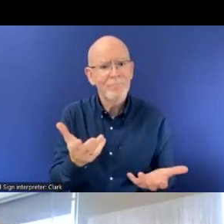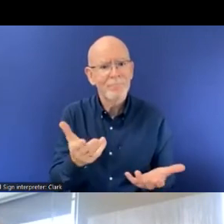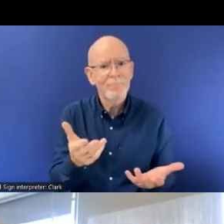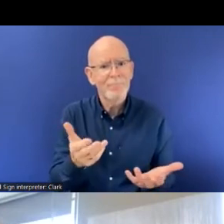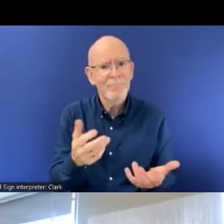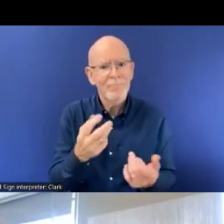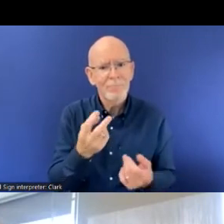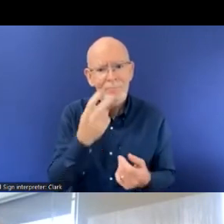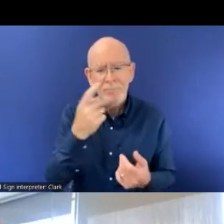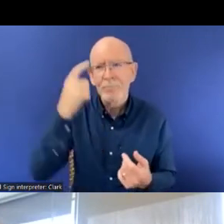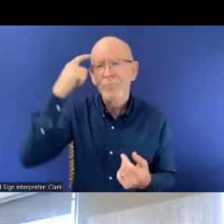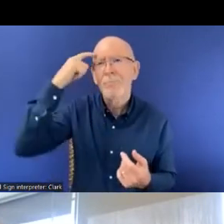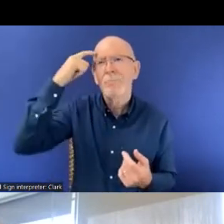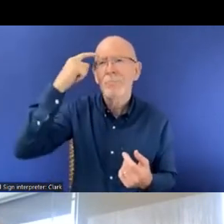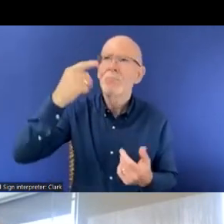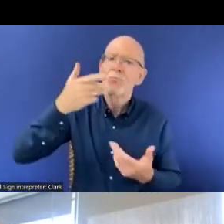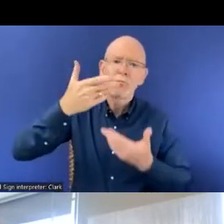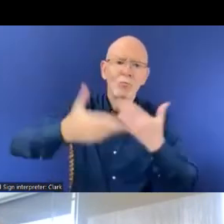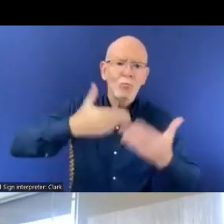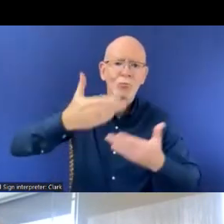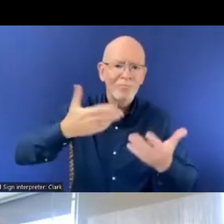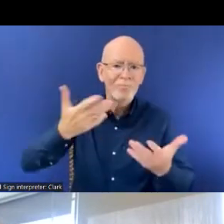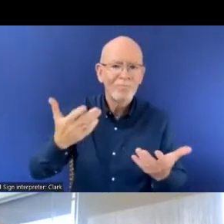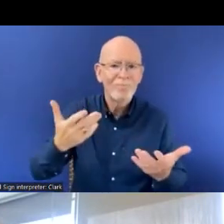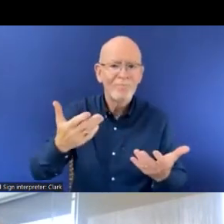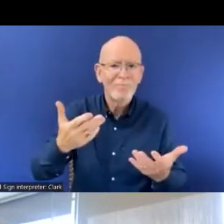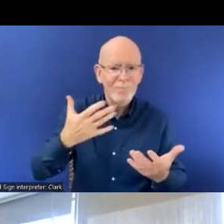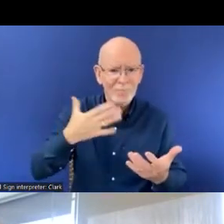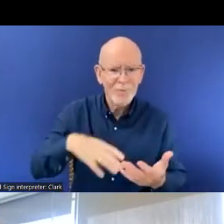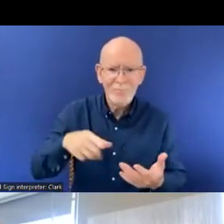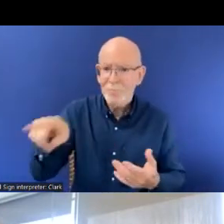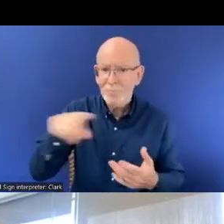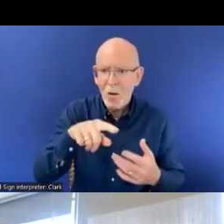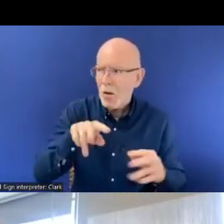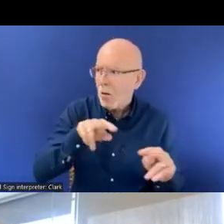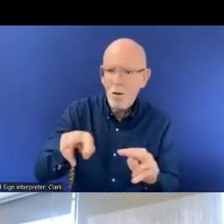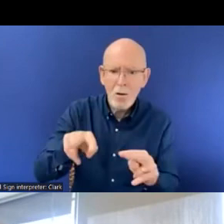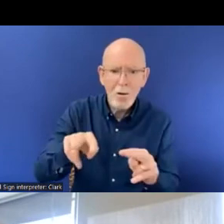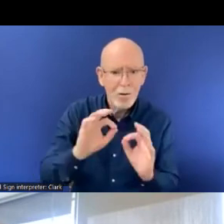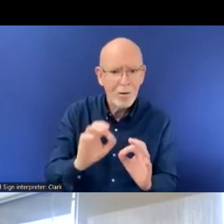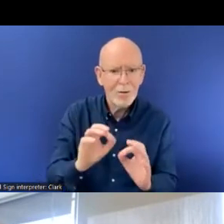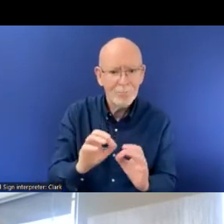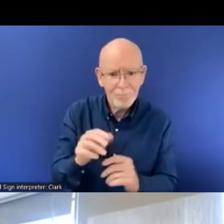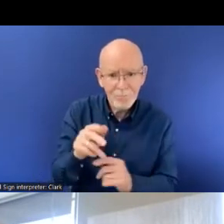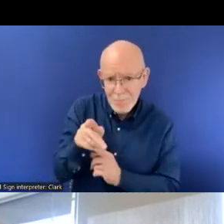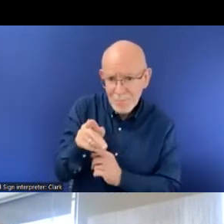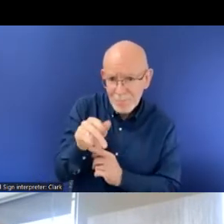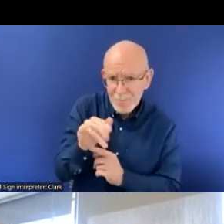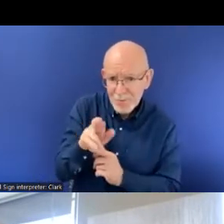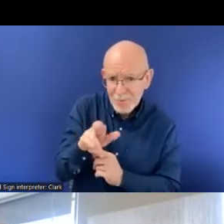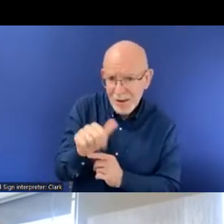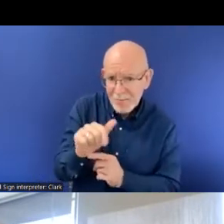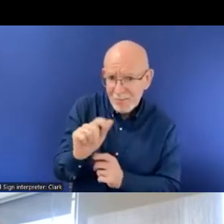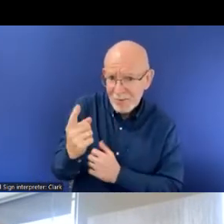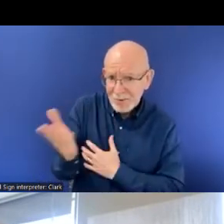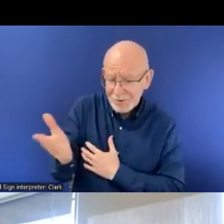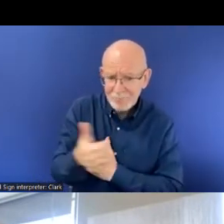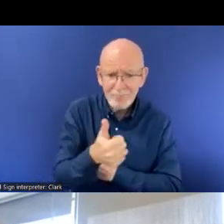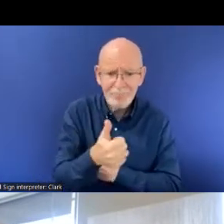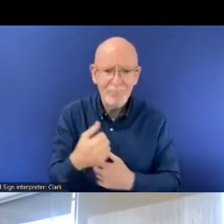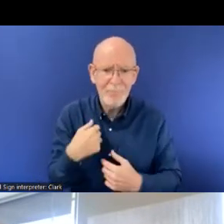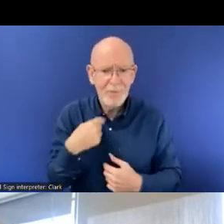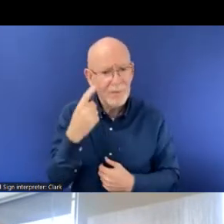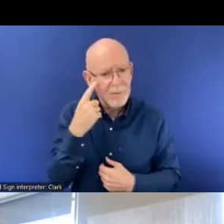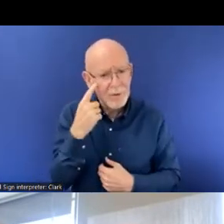Well, I think it's important that we present ourselves as a unison, a voice that has evidence and is backed by, you